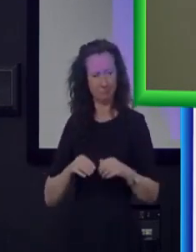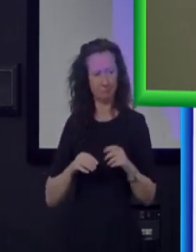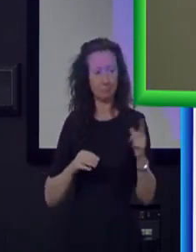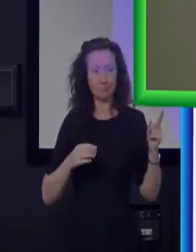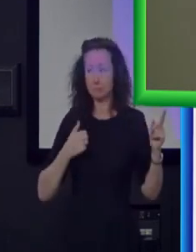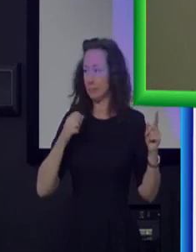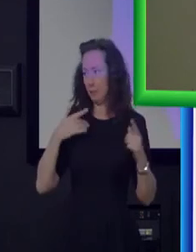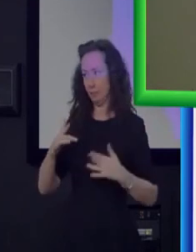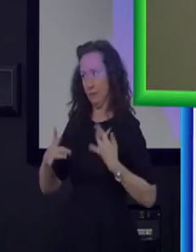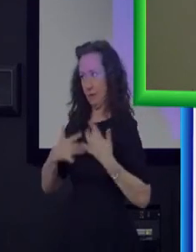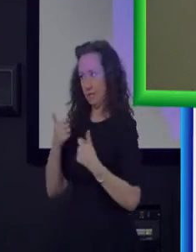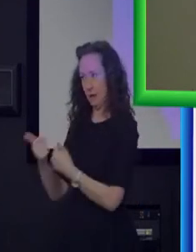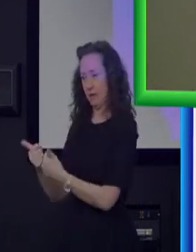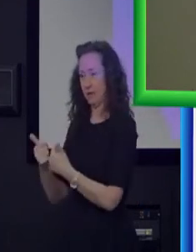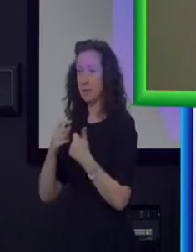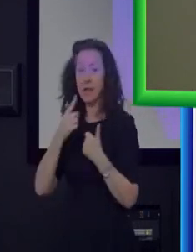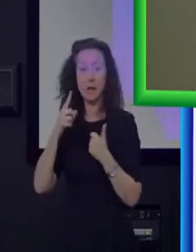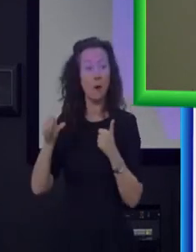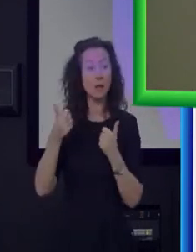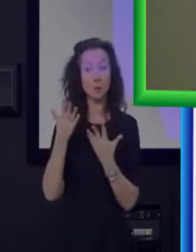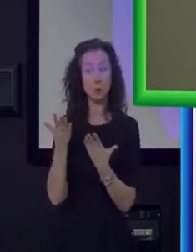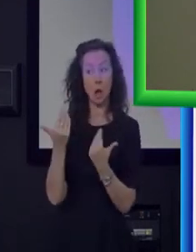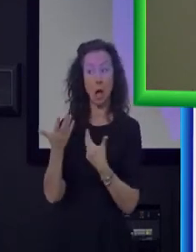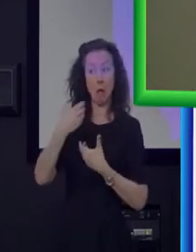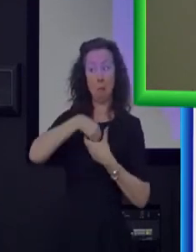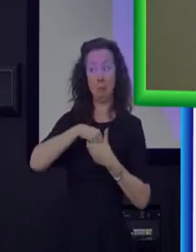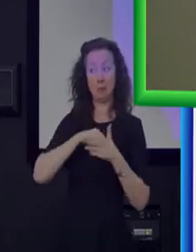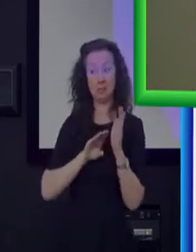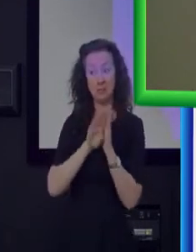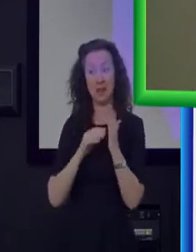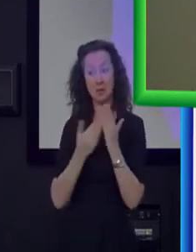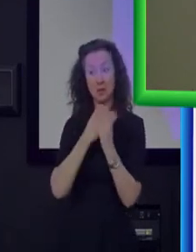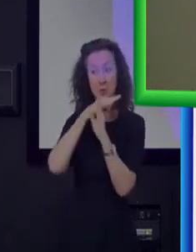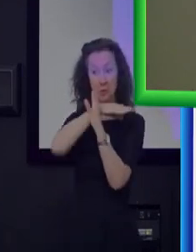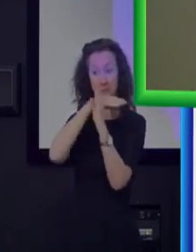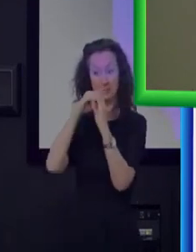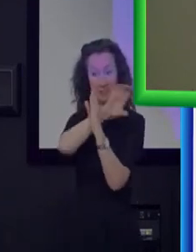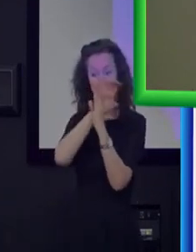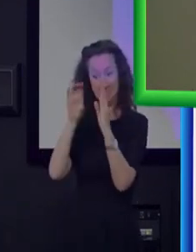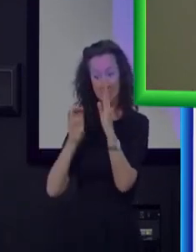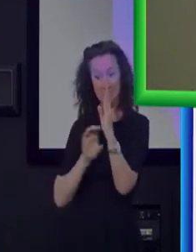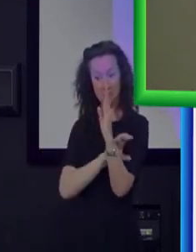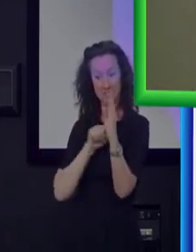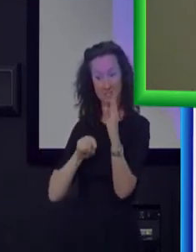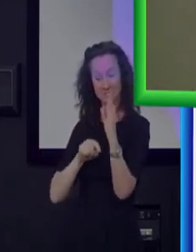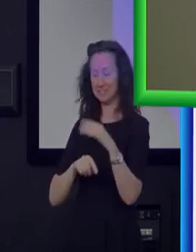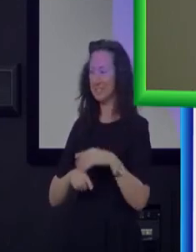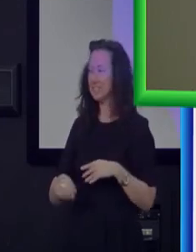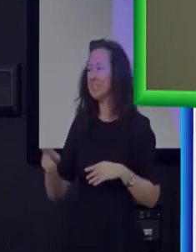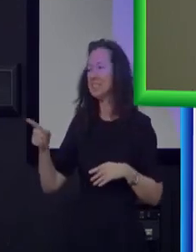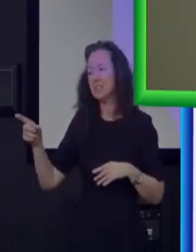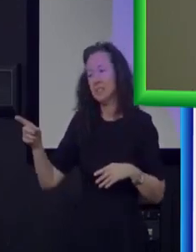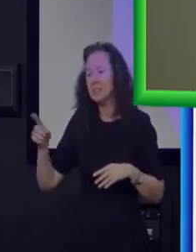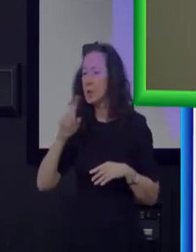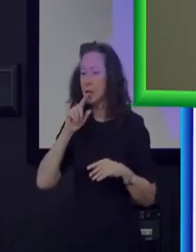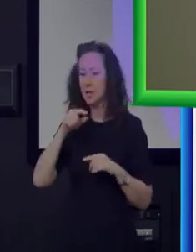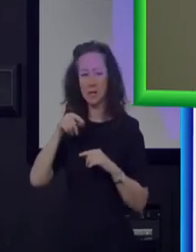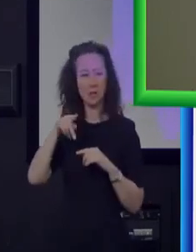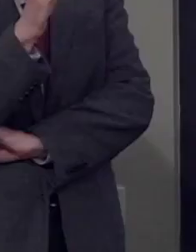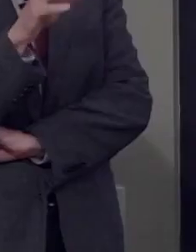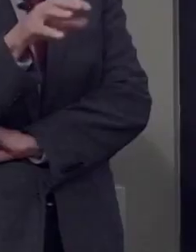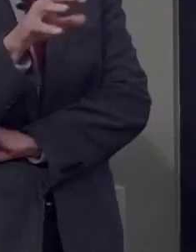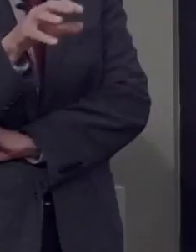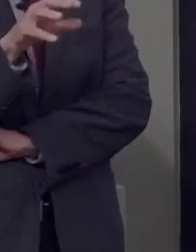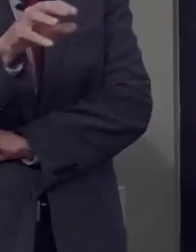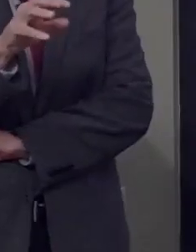to comment about the quadrant? It's I think one thing about the pastor's quadrant mindset is